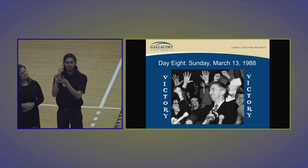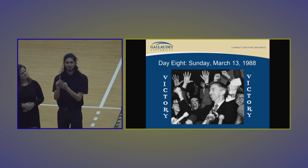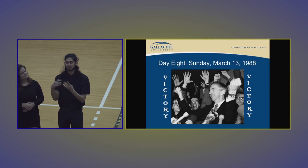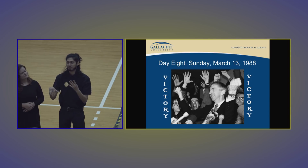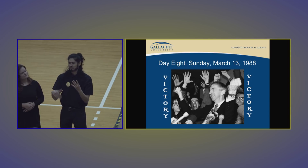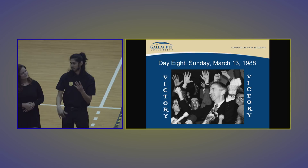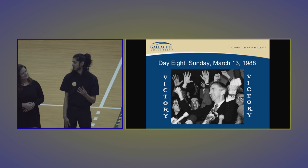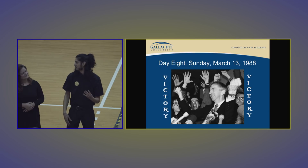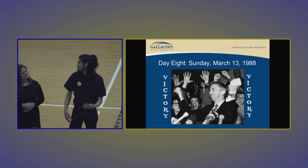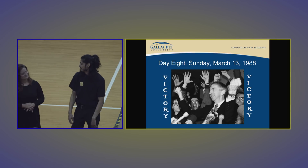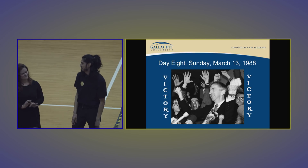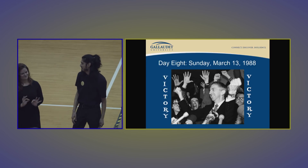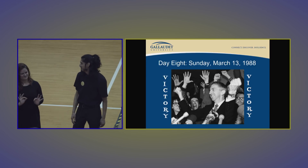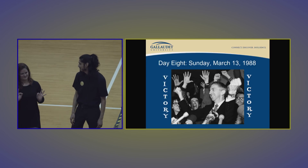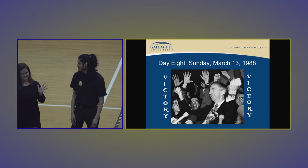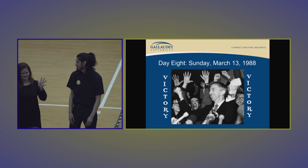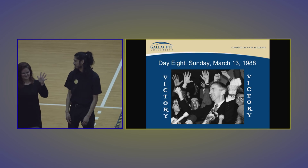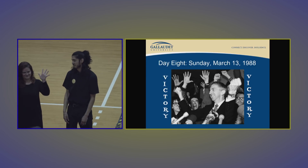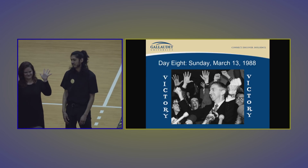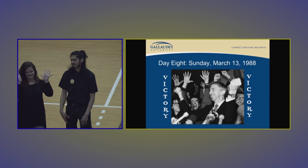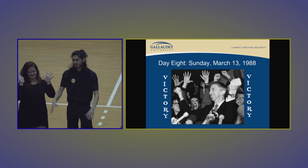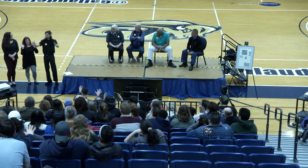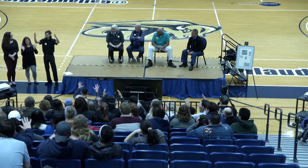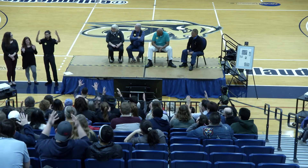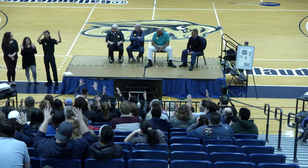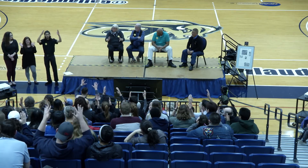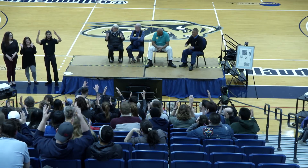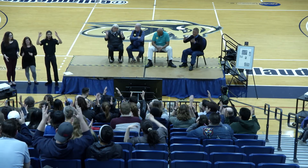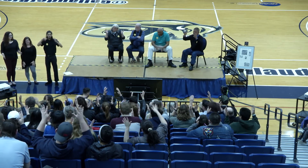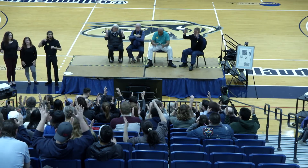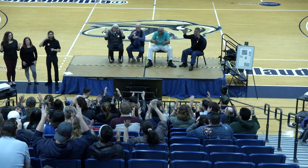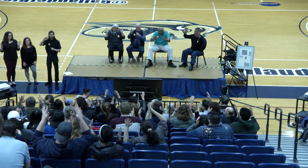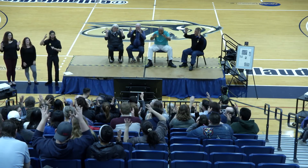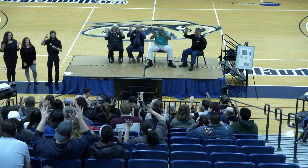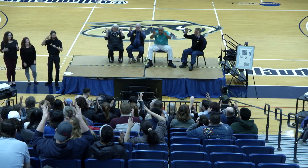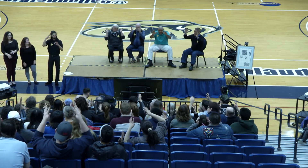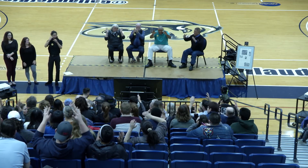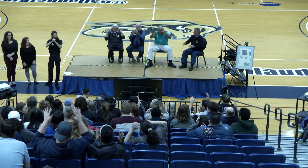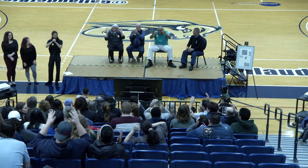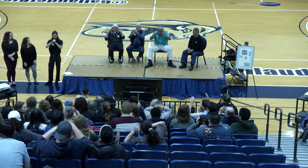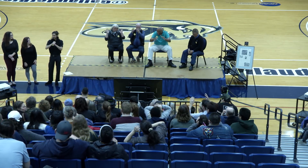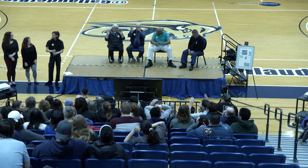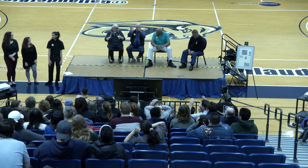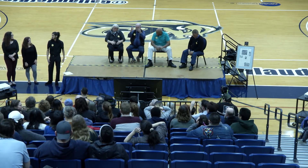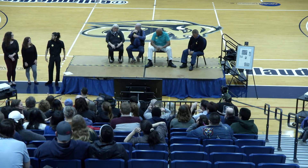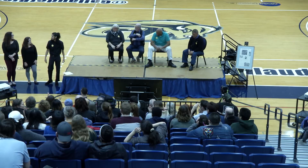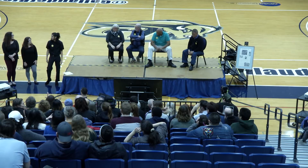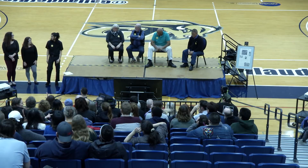also, faculty and staff would meet no reprisals. And they were all met.